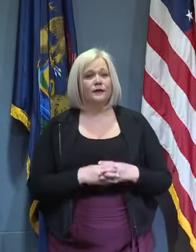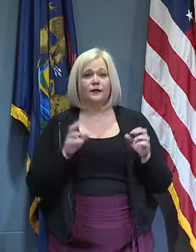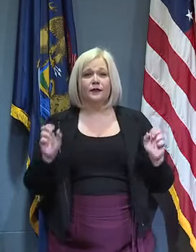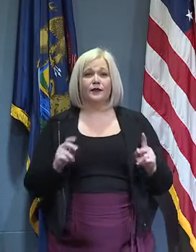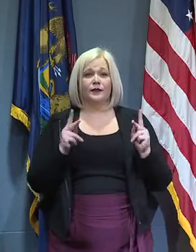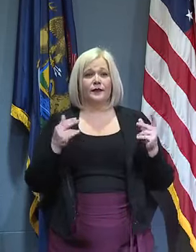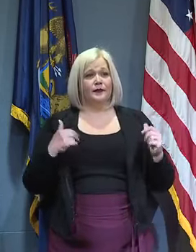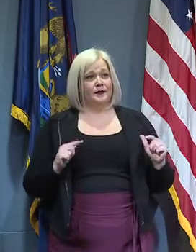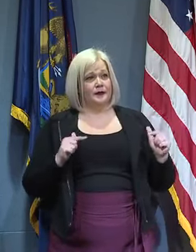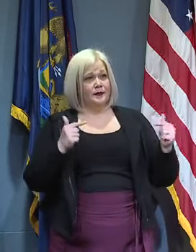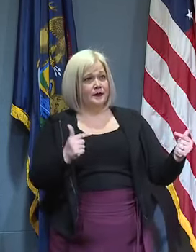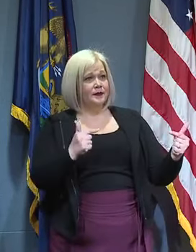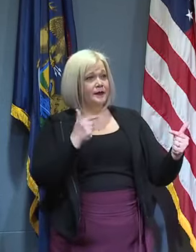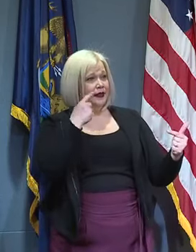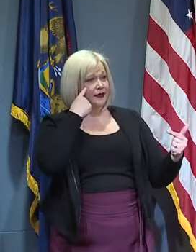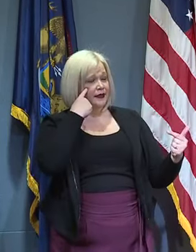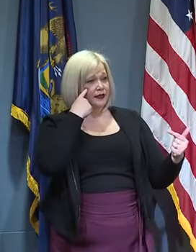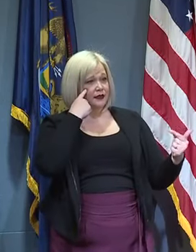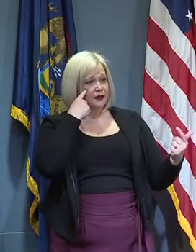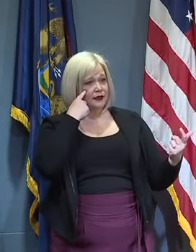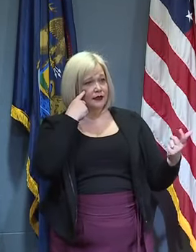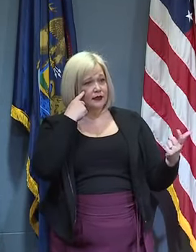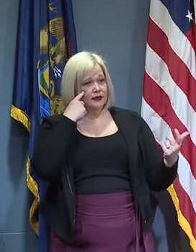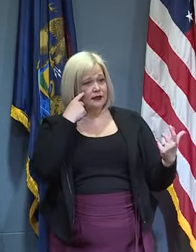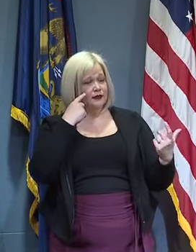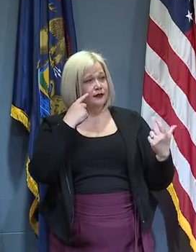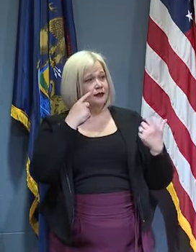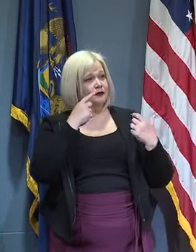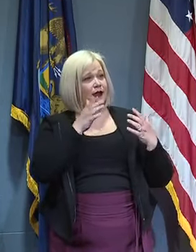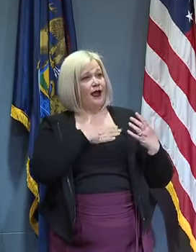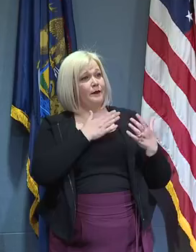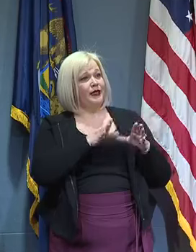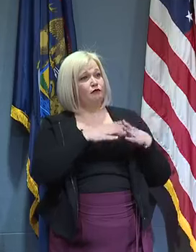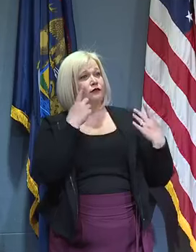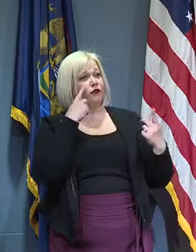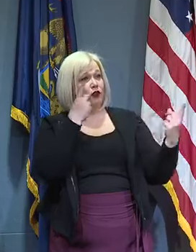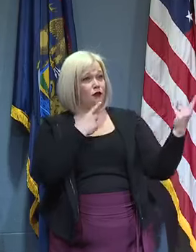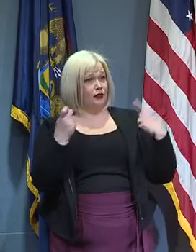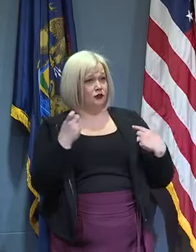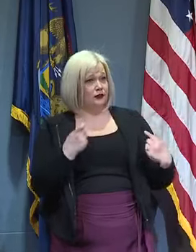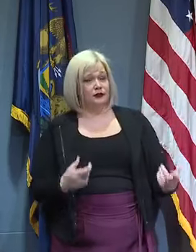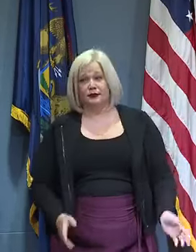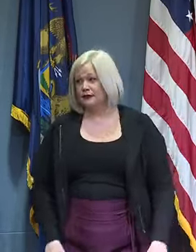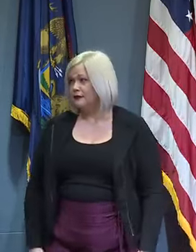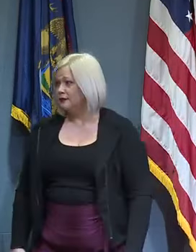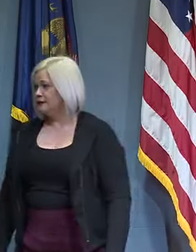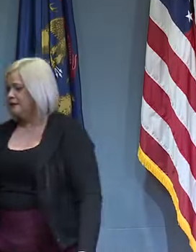Okay, with that, I think that we will happily open it up for some questions.